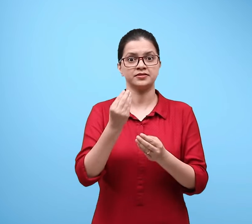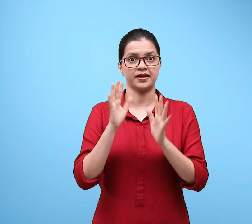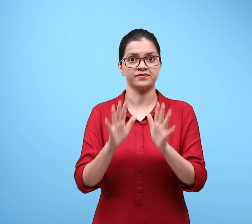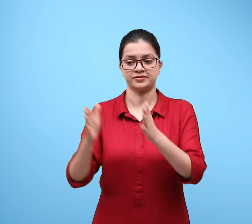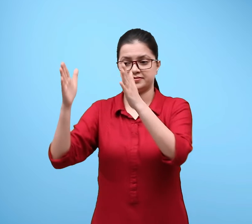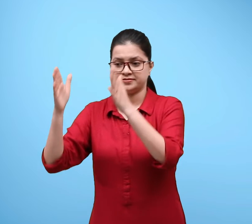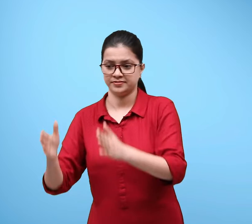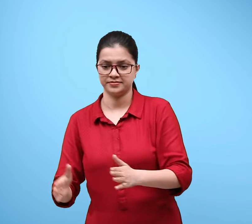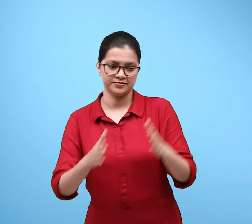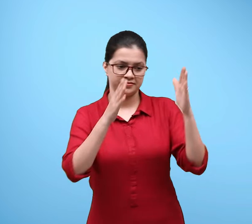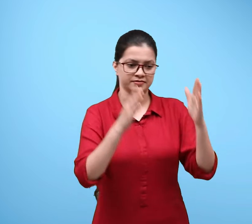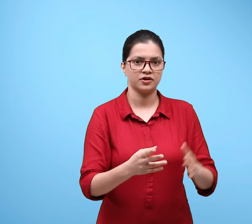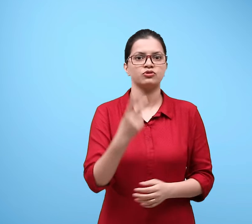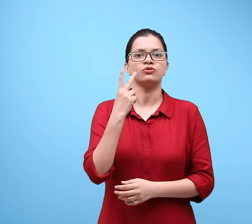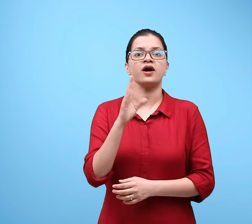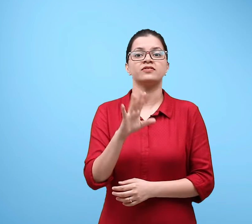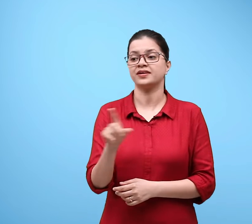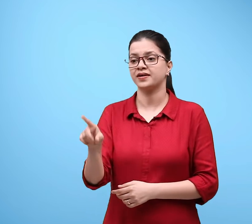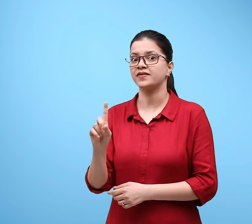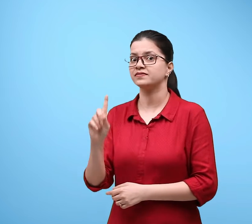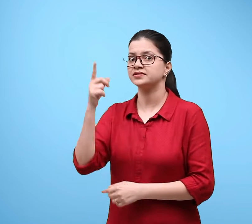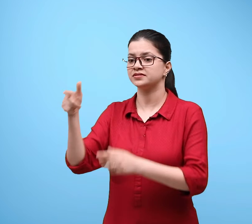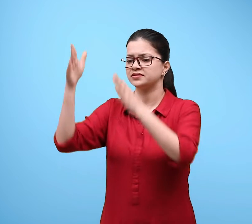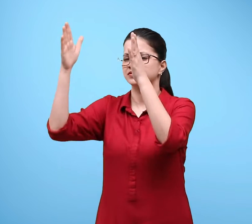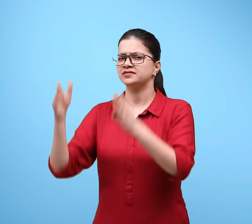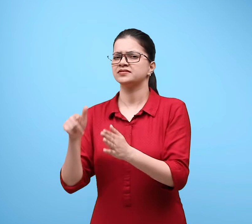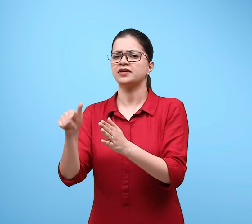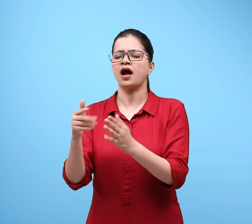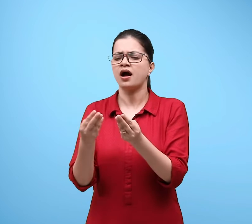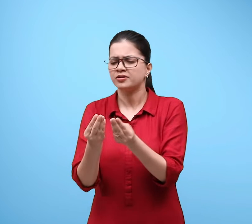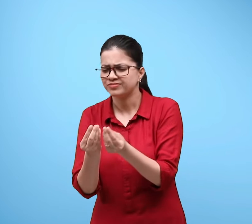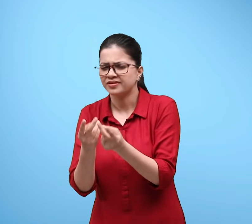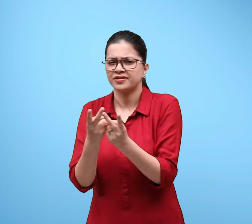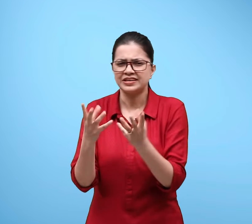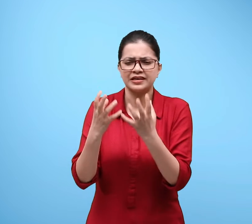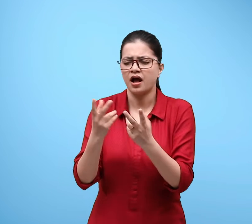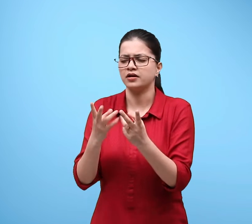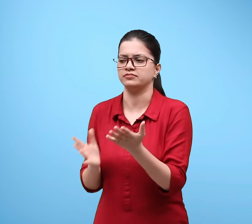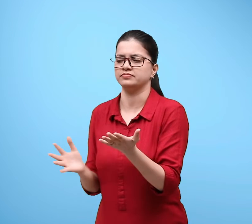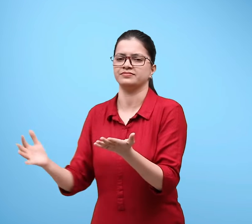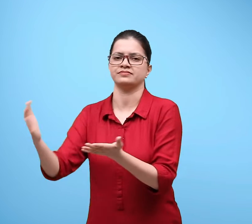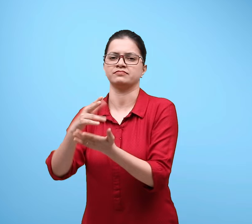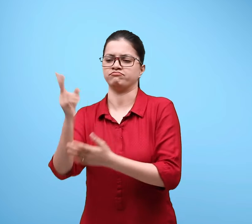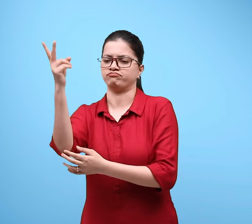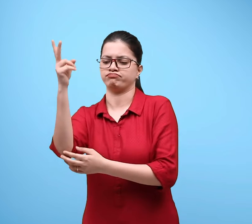There are two columns. One is for substance and the other for disappears in water or does not